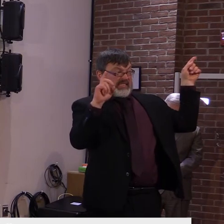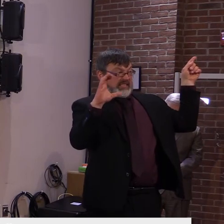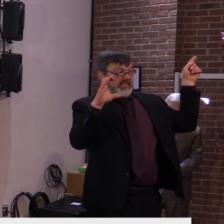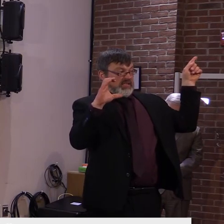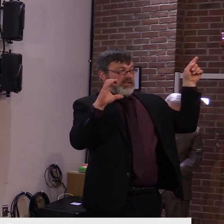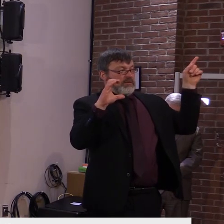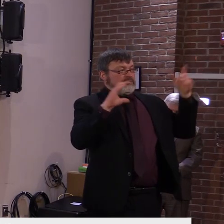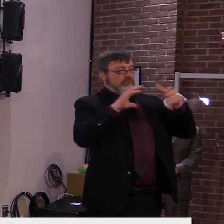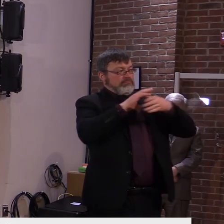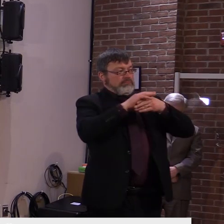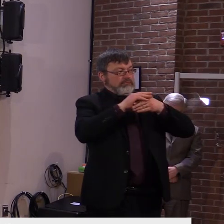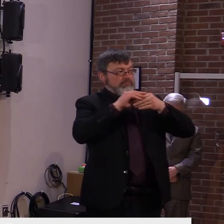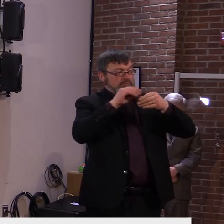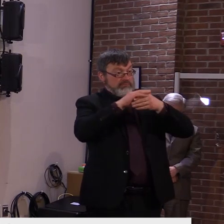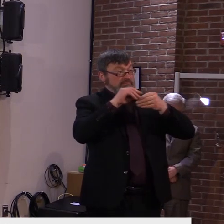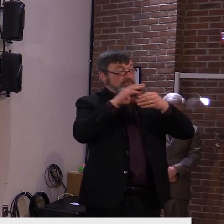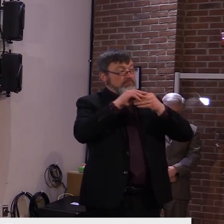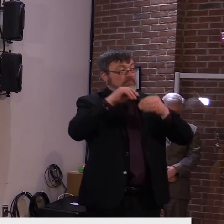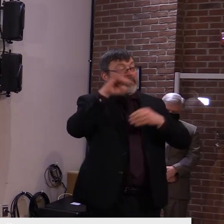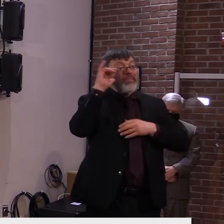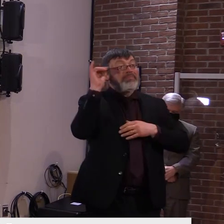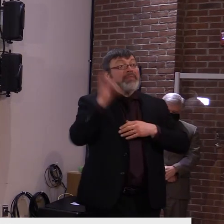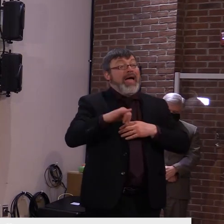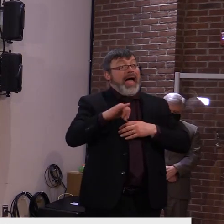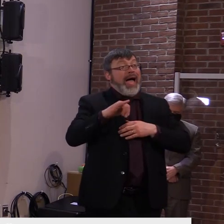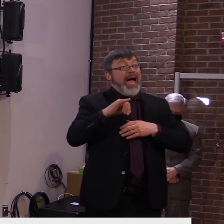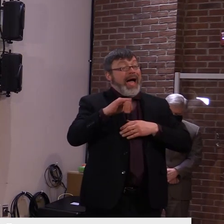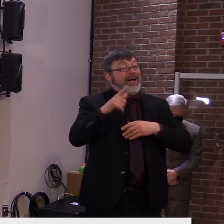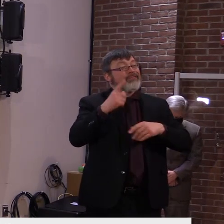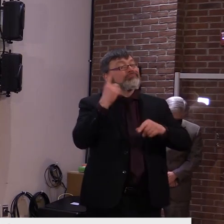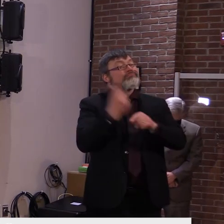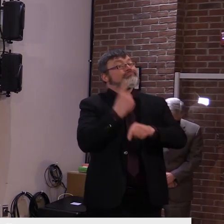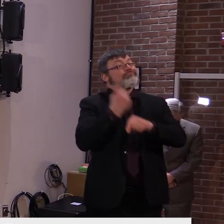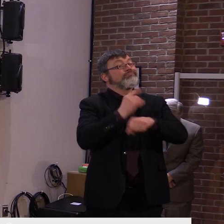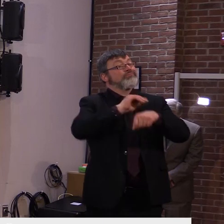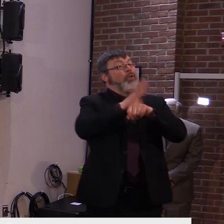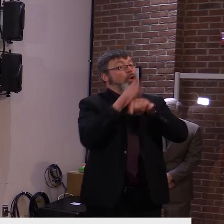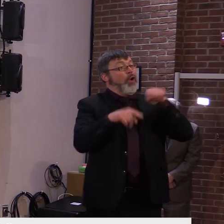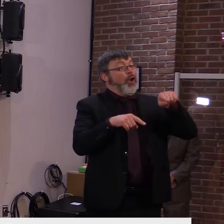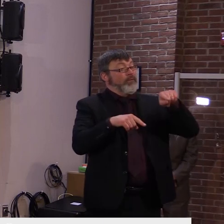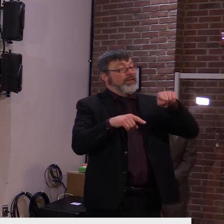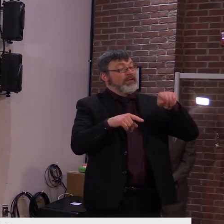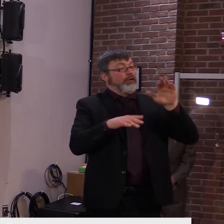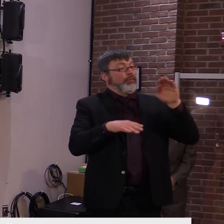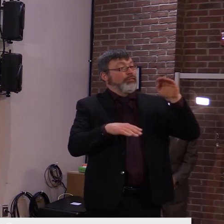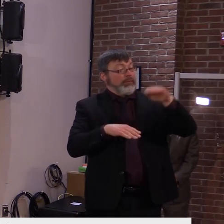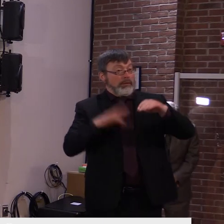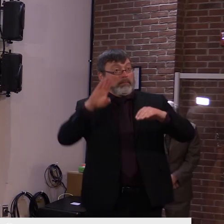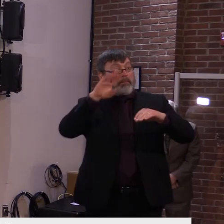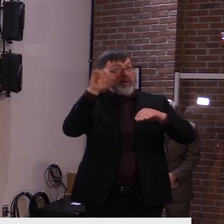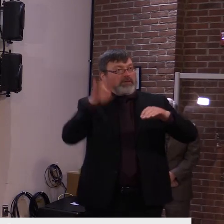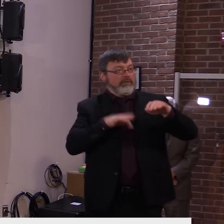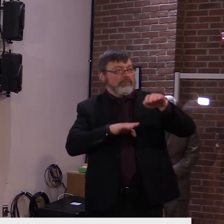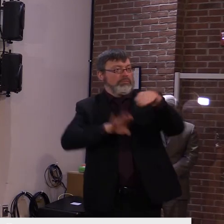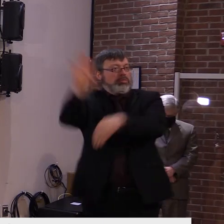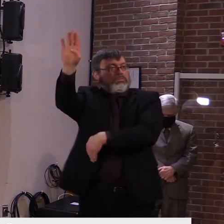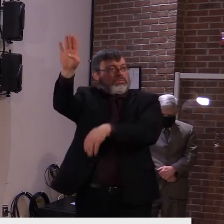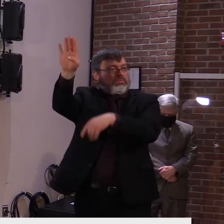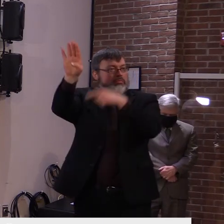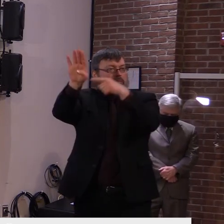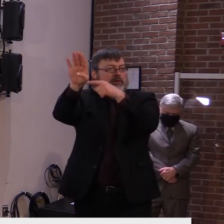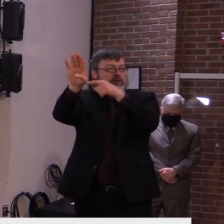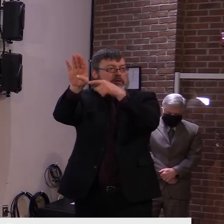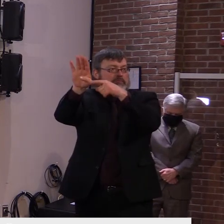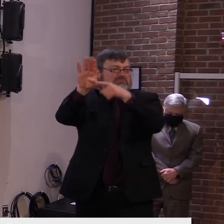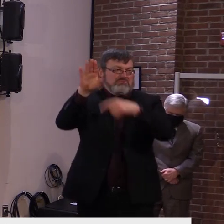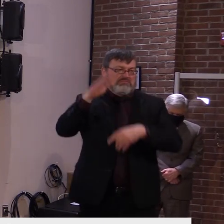close to beating this, but let's not fumble the ball on the 1 yard line. Remember, masks on